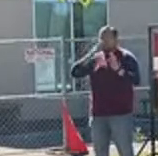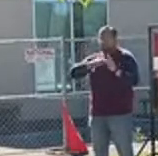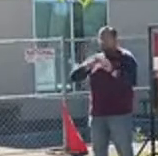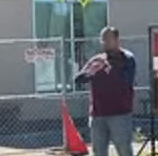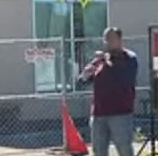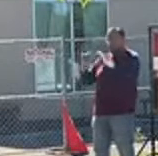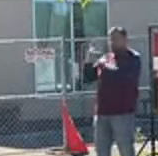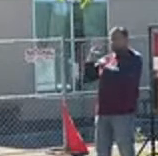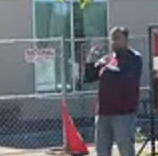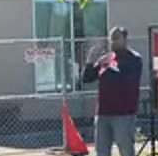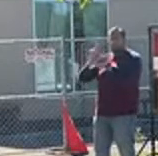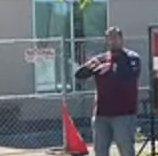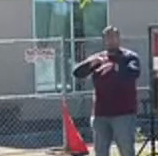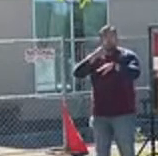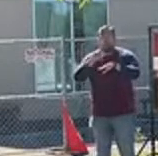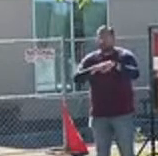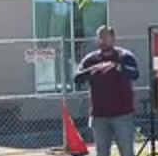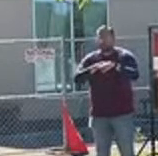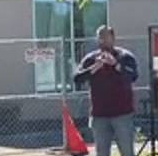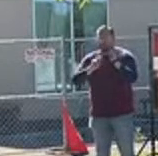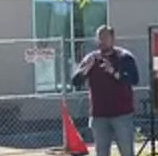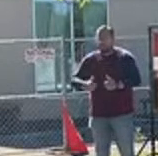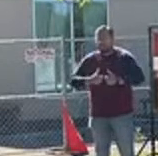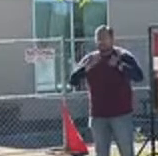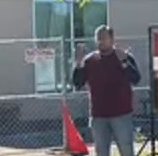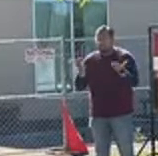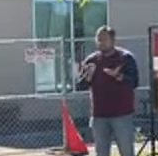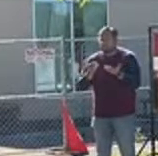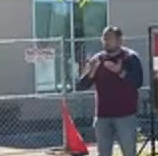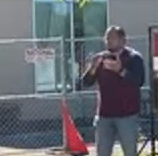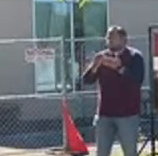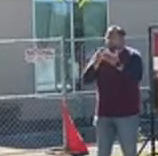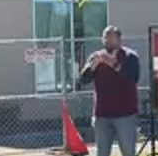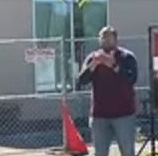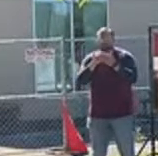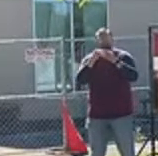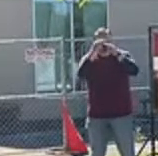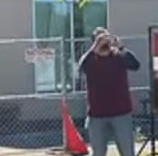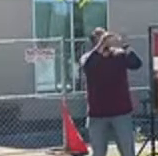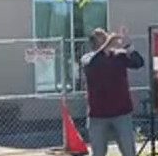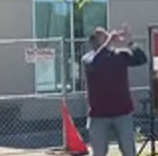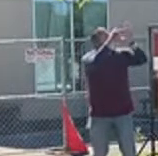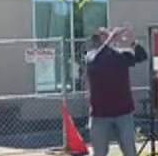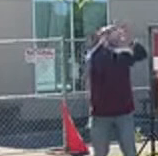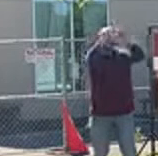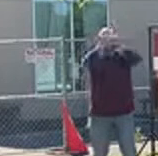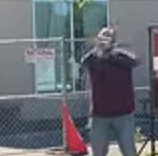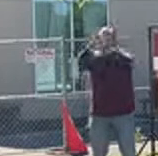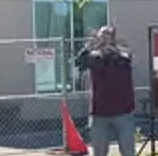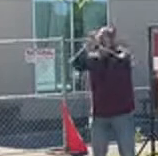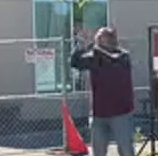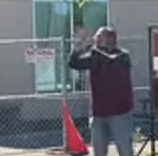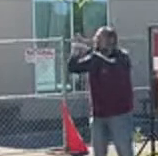its original inhabitants, long before the names of the snowy peaks and bountiful waters were